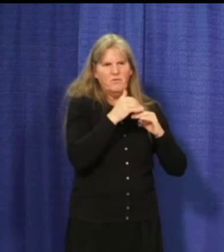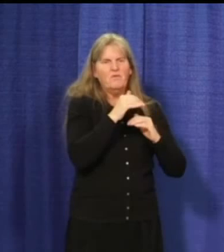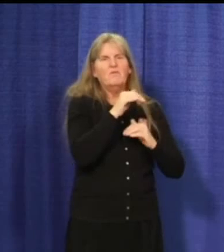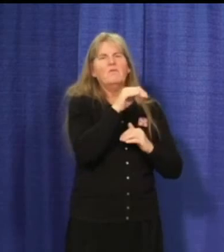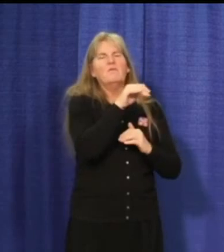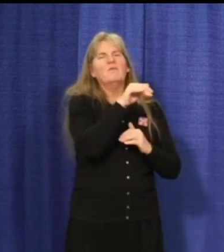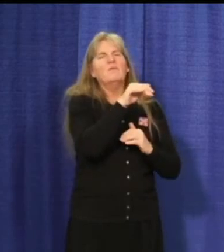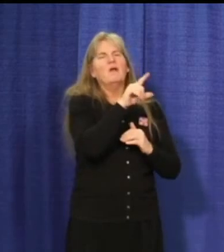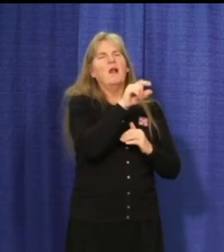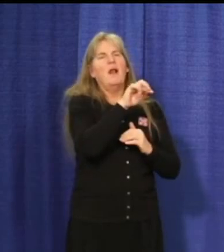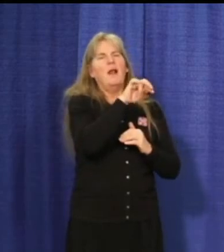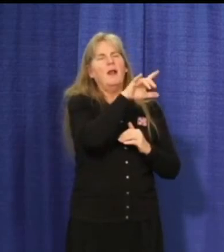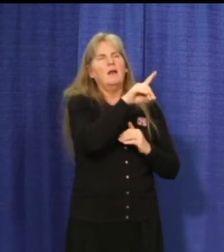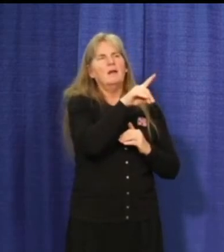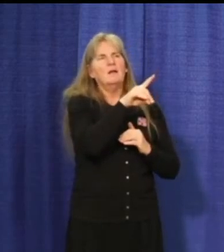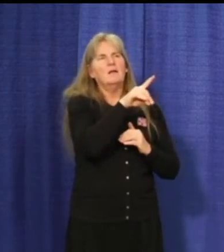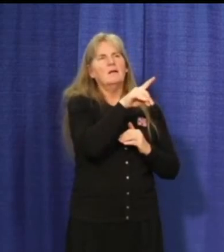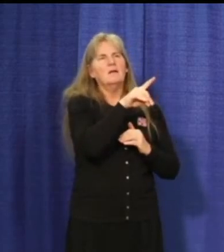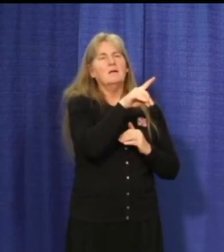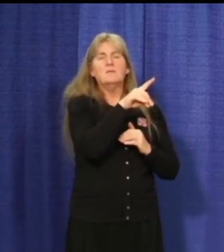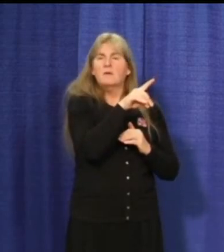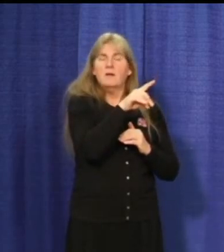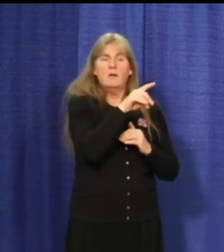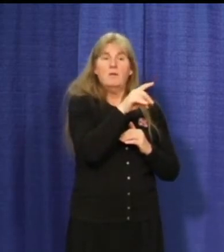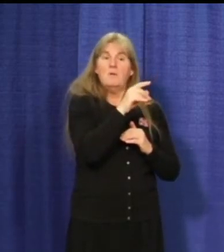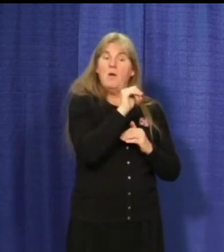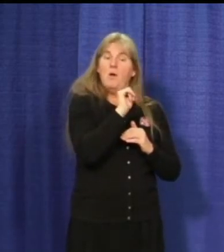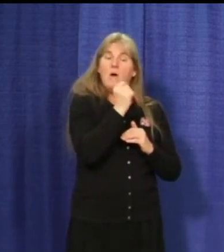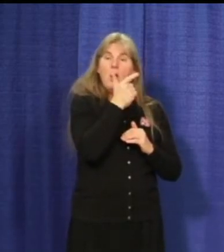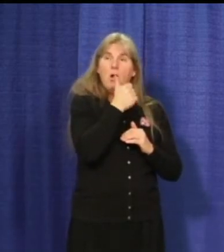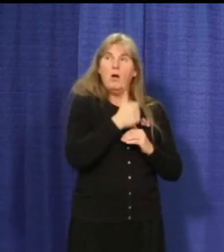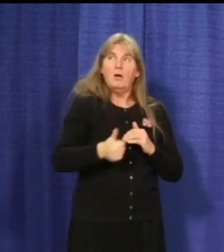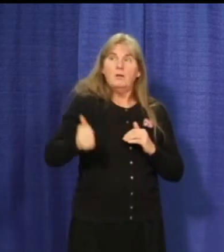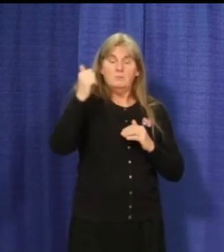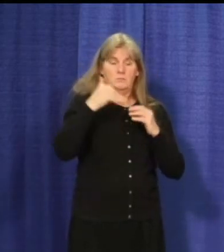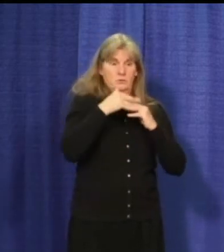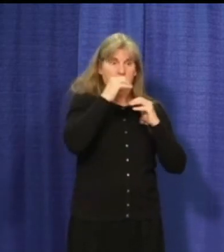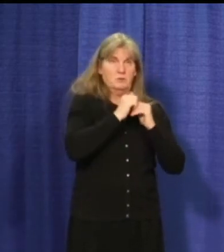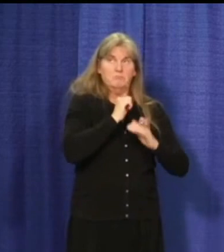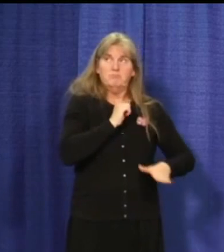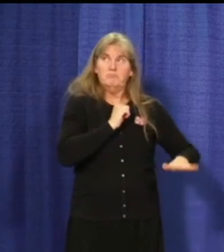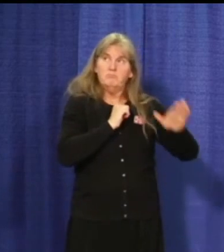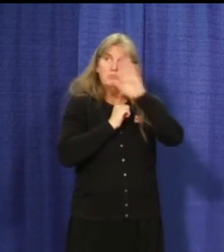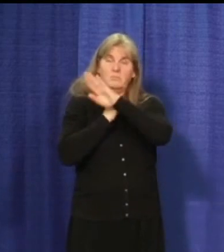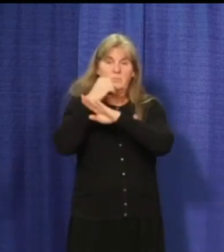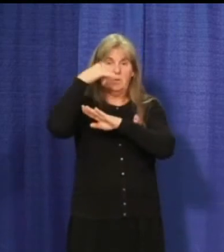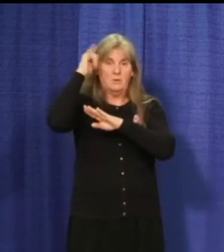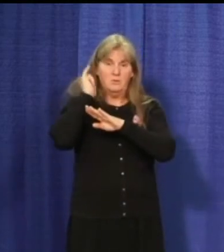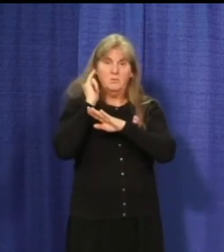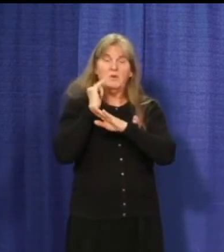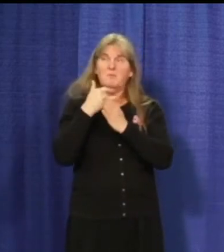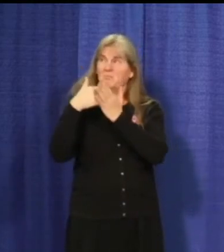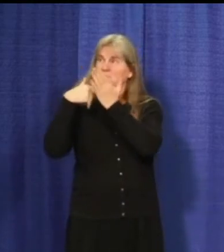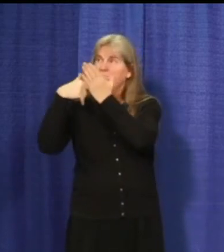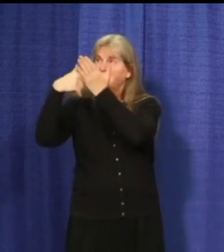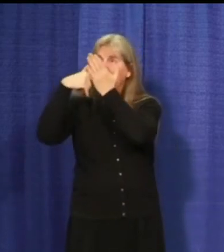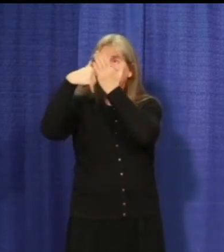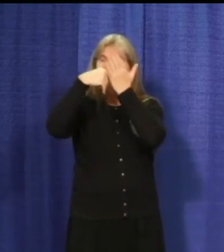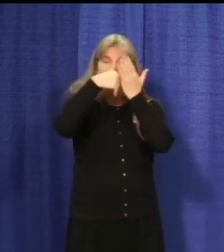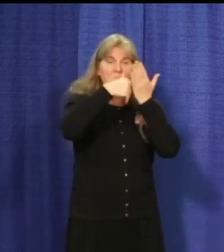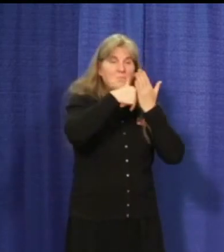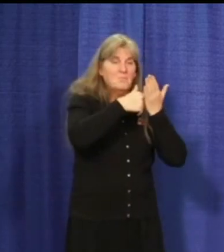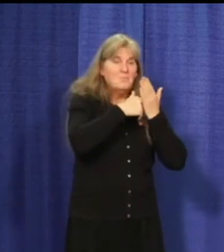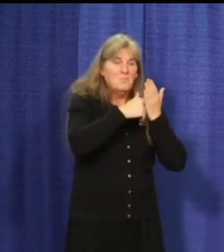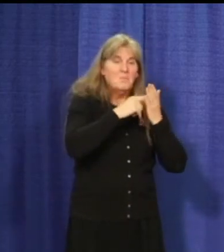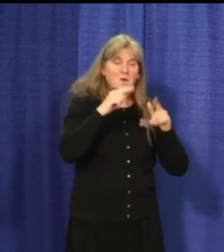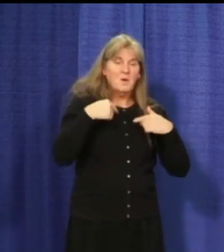with all the chiefs, I maintain a close relationship. I've spoken with several other chiefs since